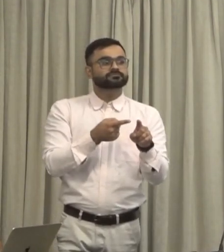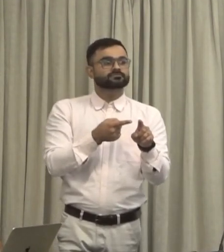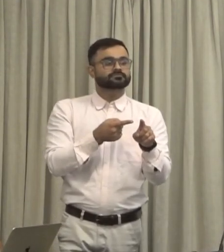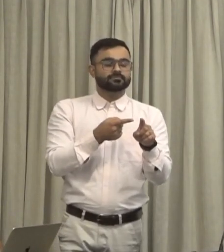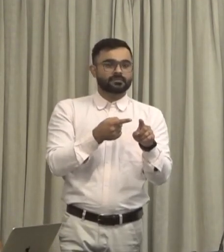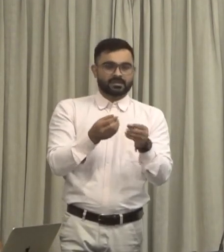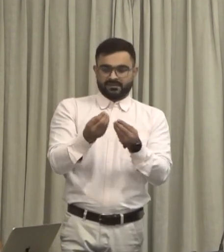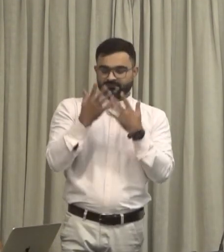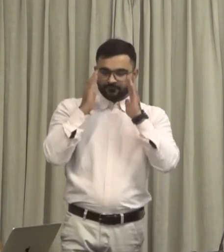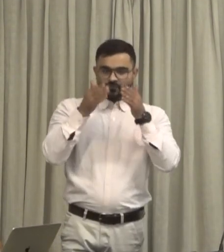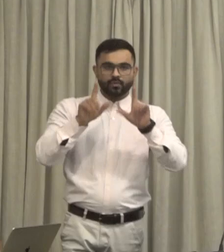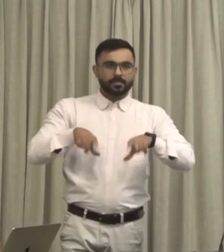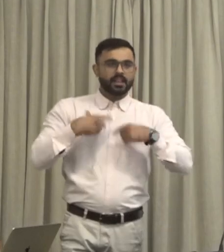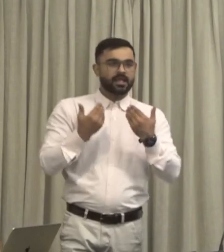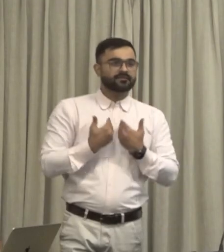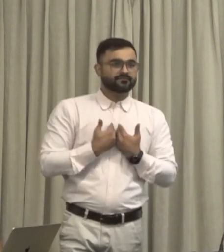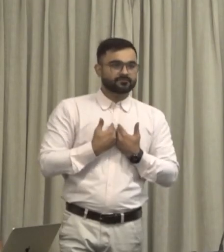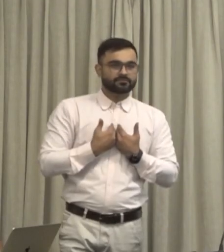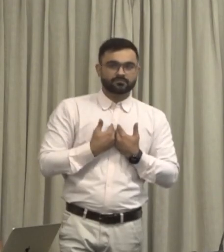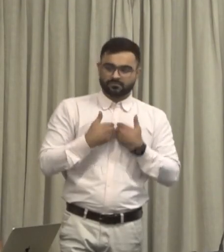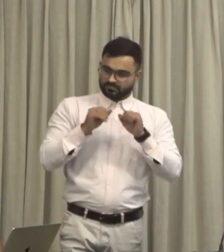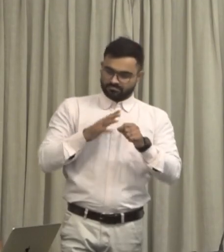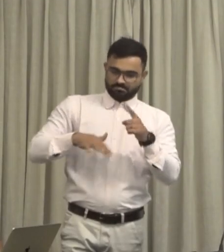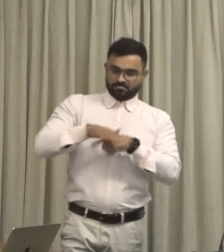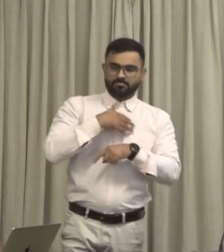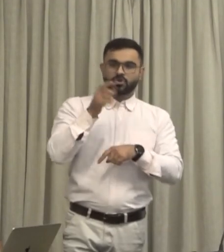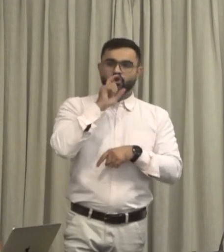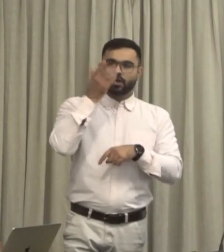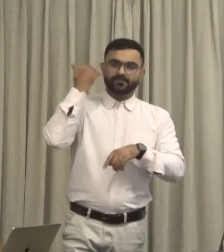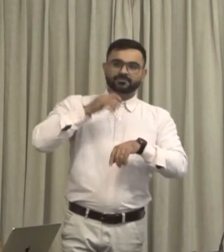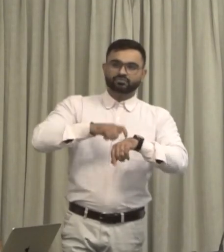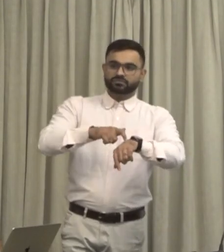brought to focus in my life, that we have to embark on this journey